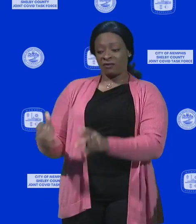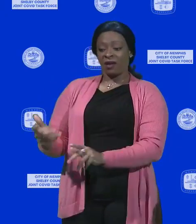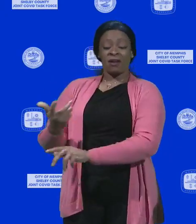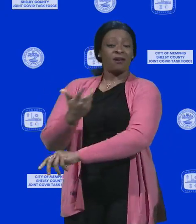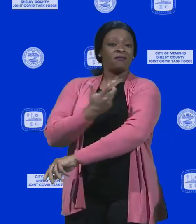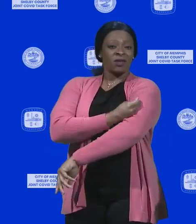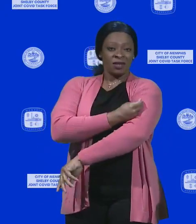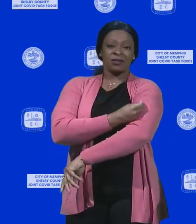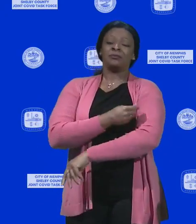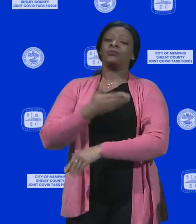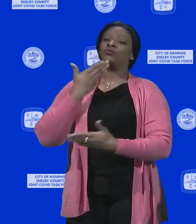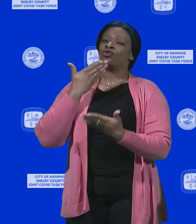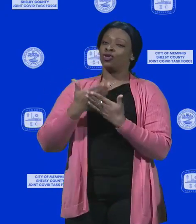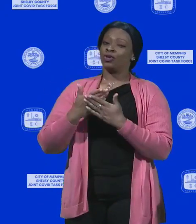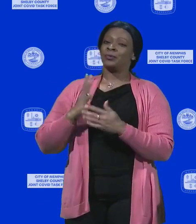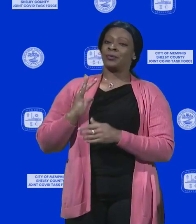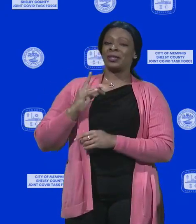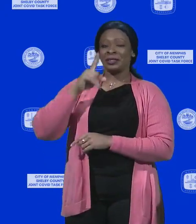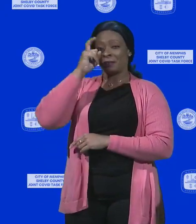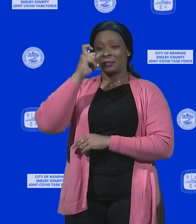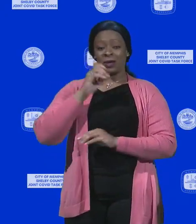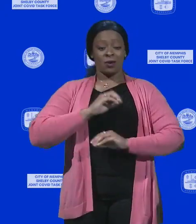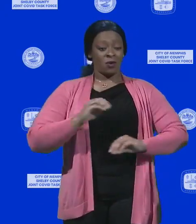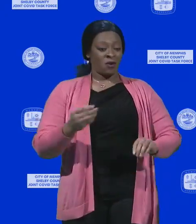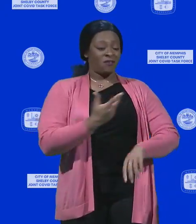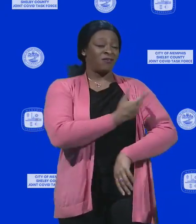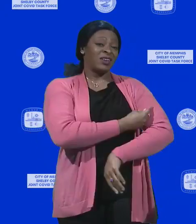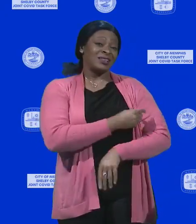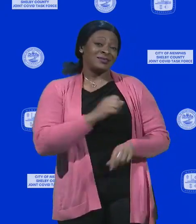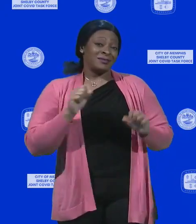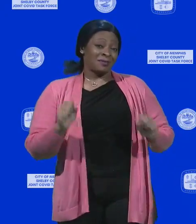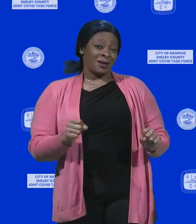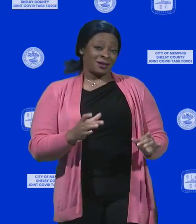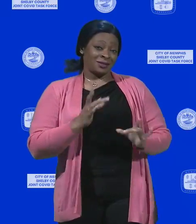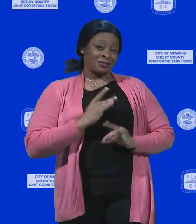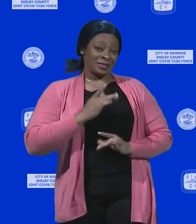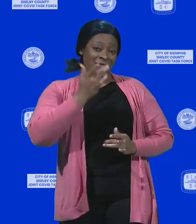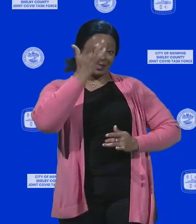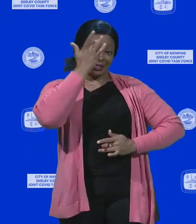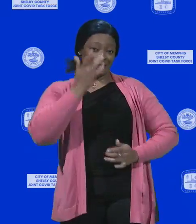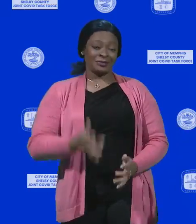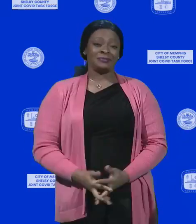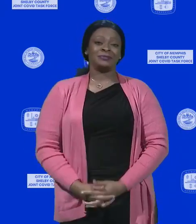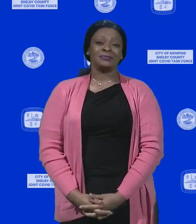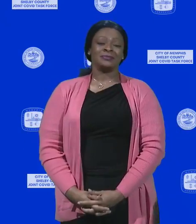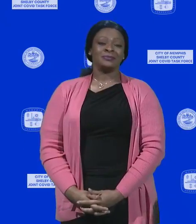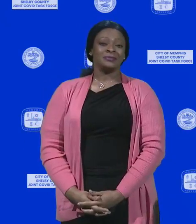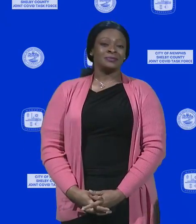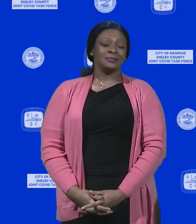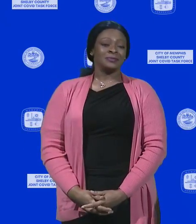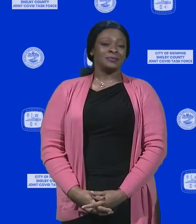going to probably have a good summer. If you're unvaccinated, you may get very sick.